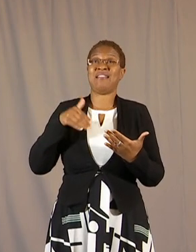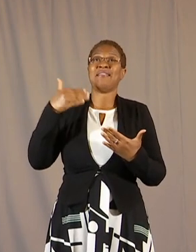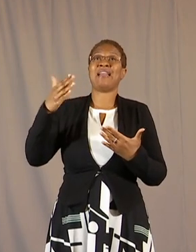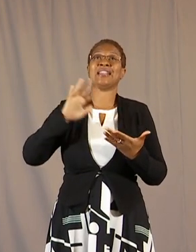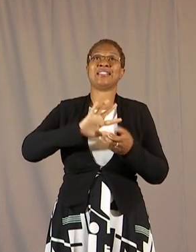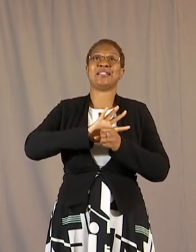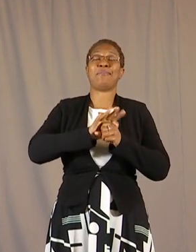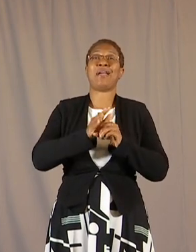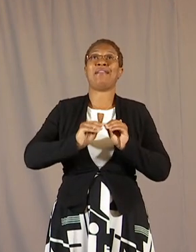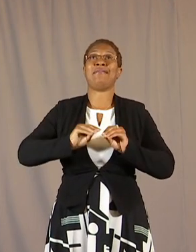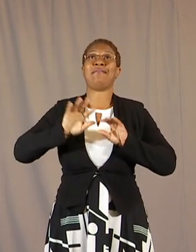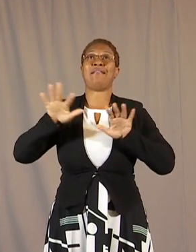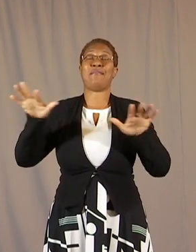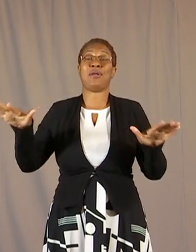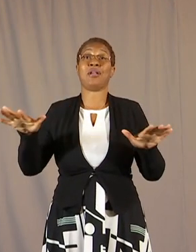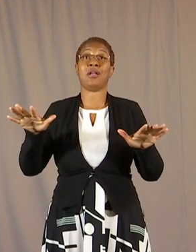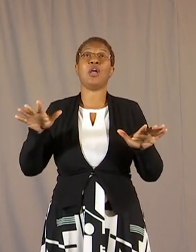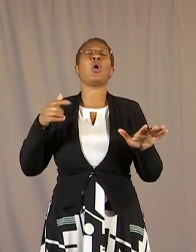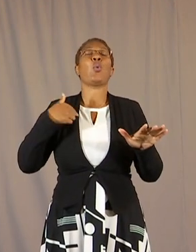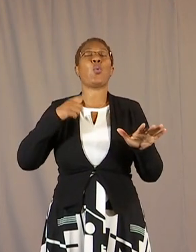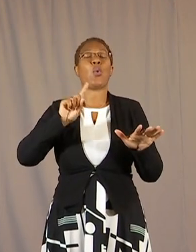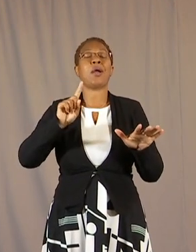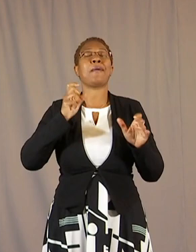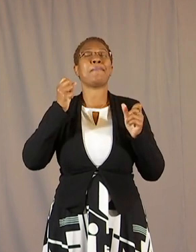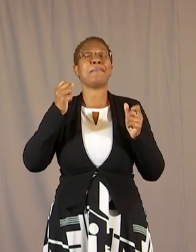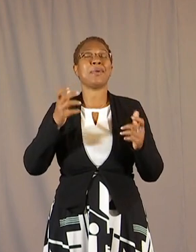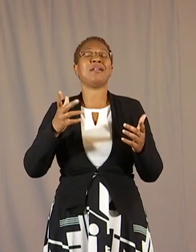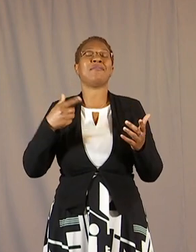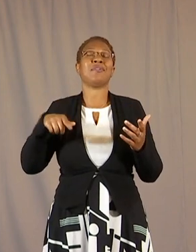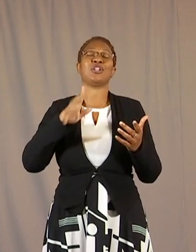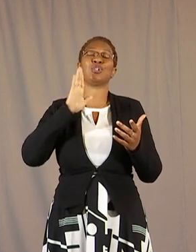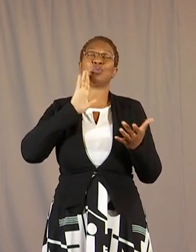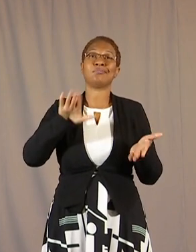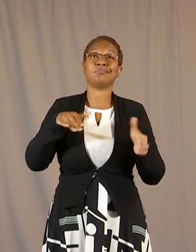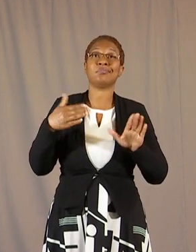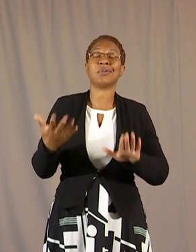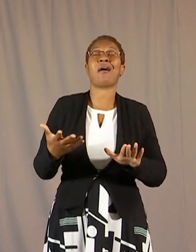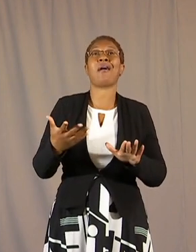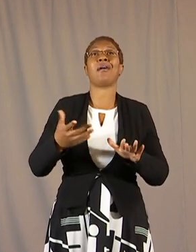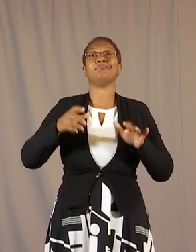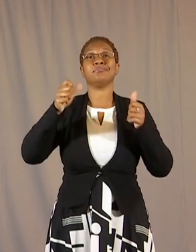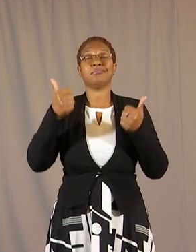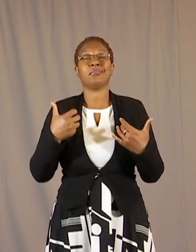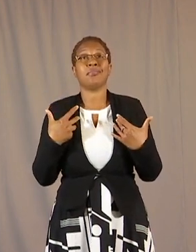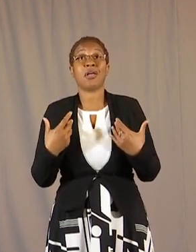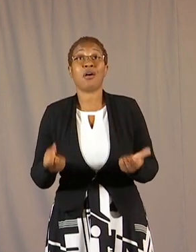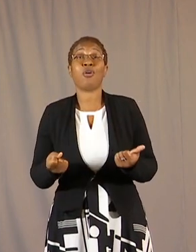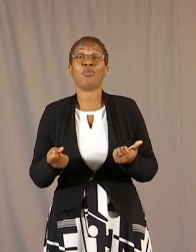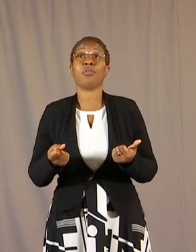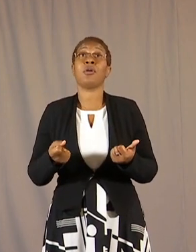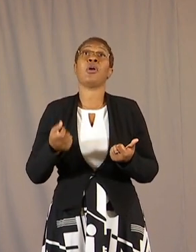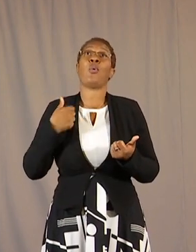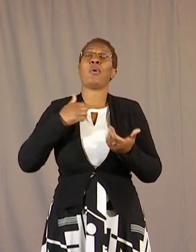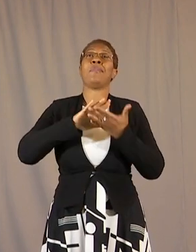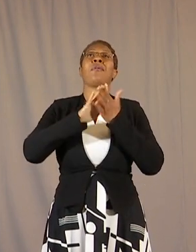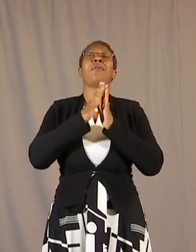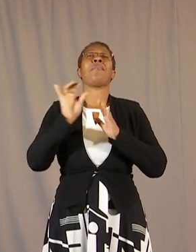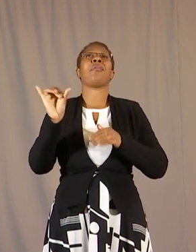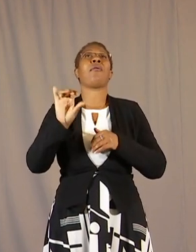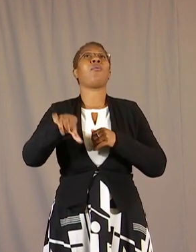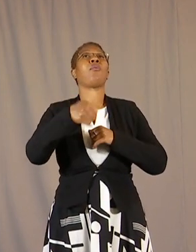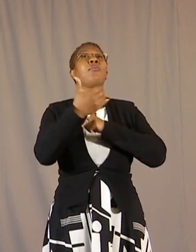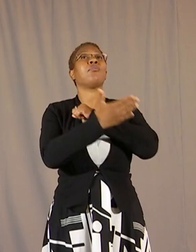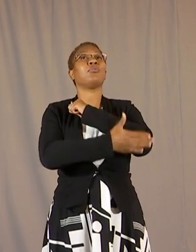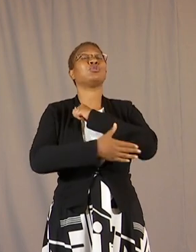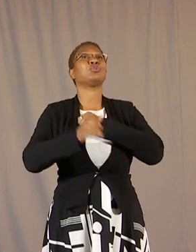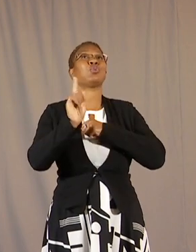be unhealthy while we watch so many other nations in the world continue to grow, because they are making sure there is health care for